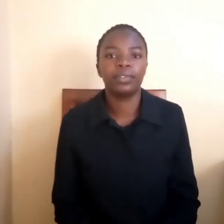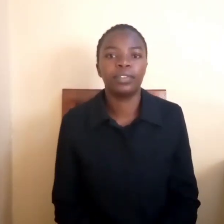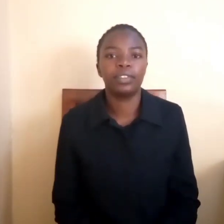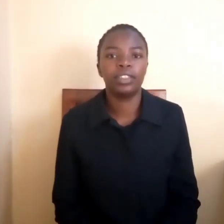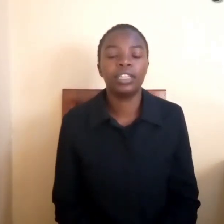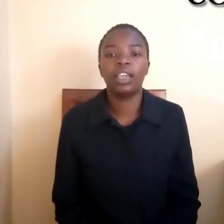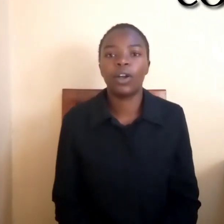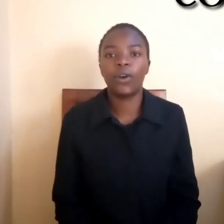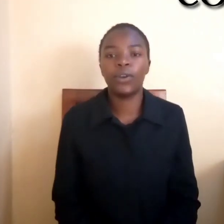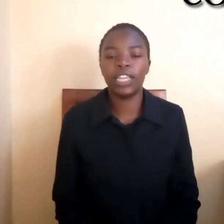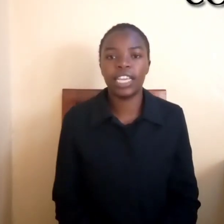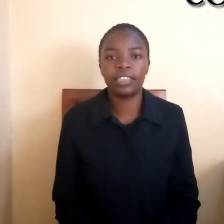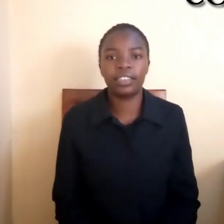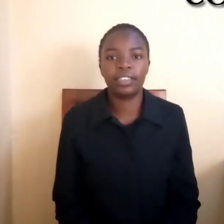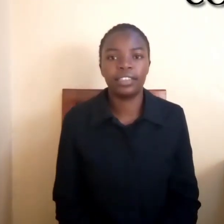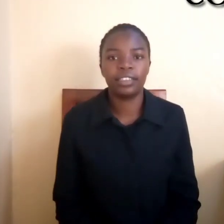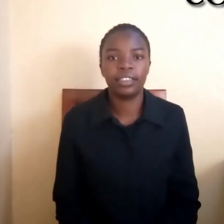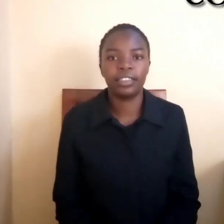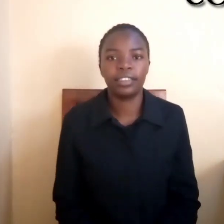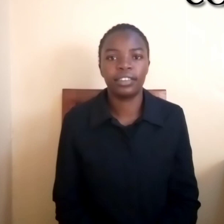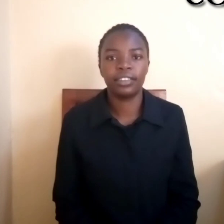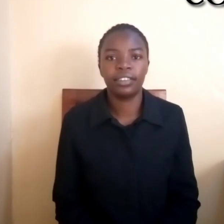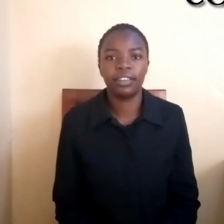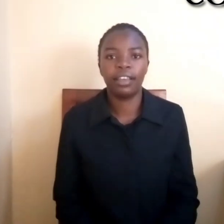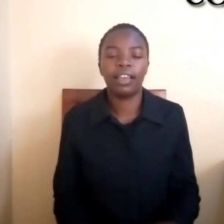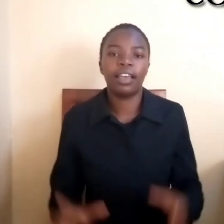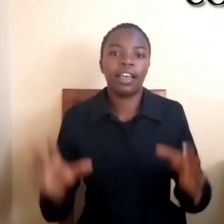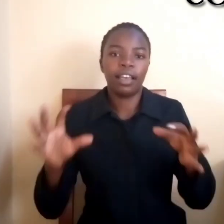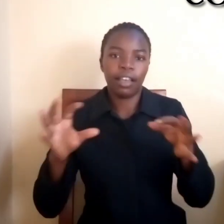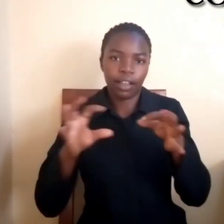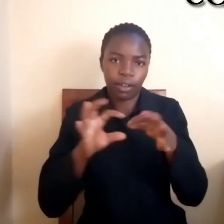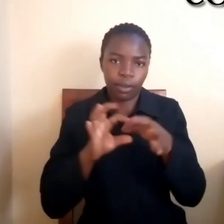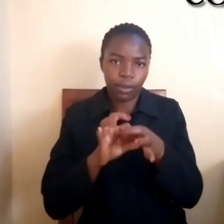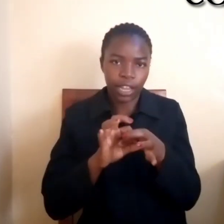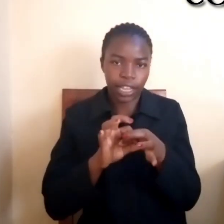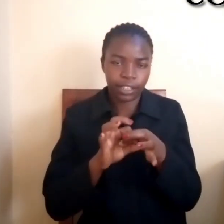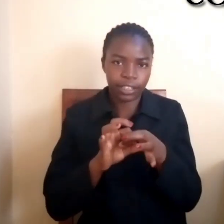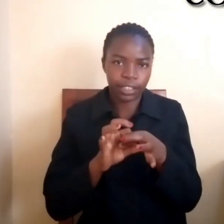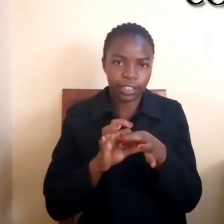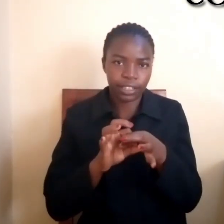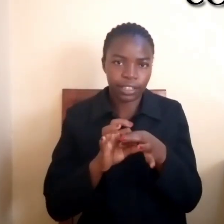Connect, connect,